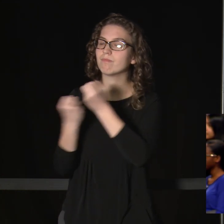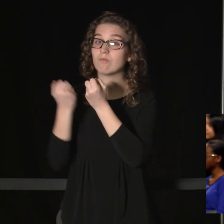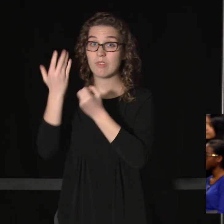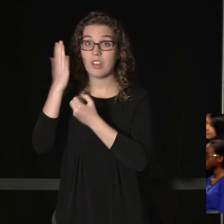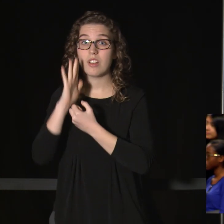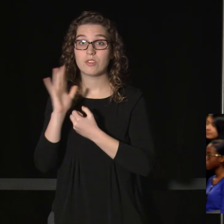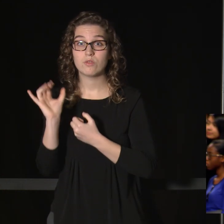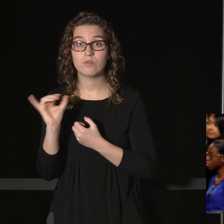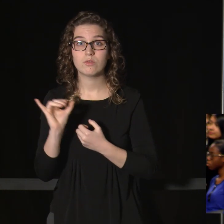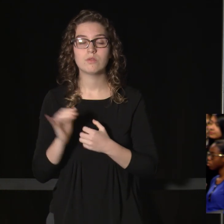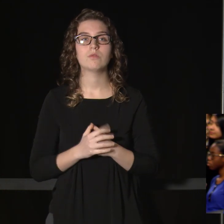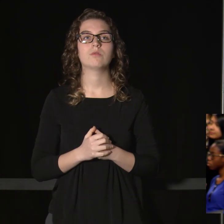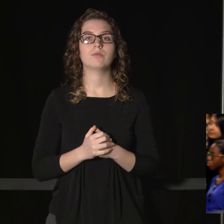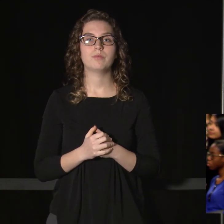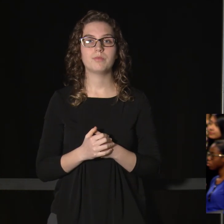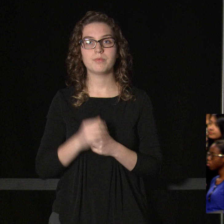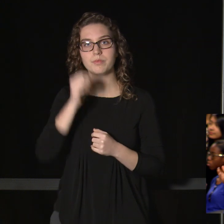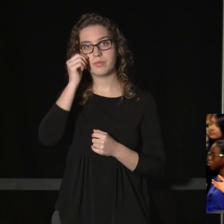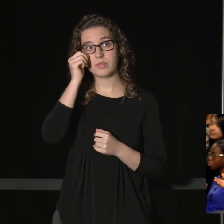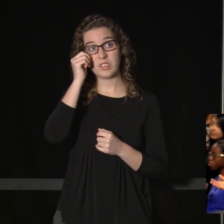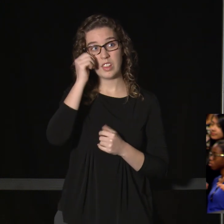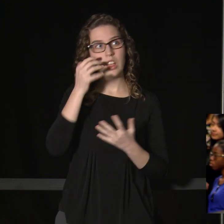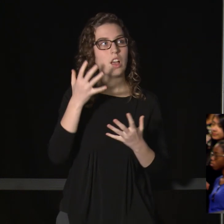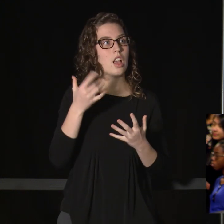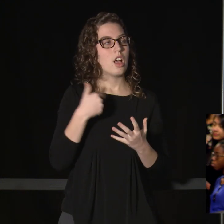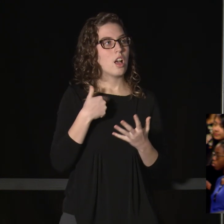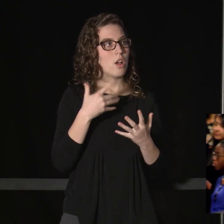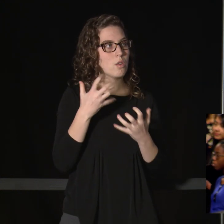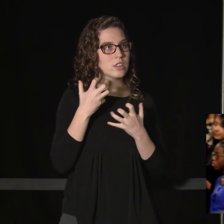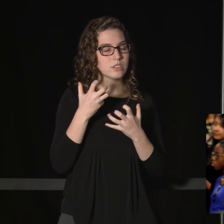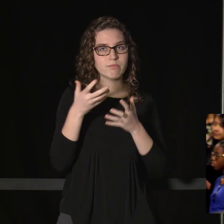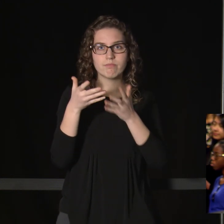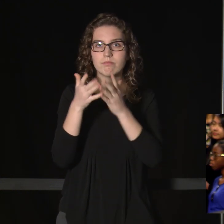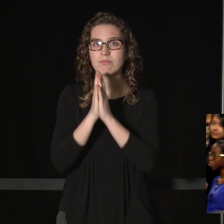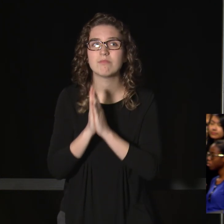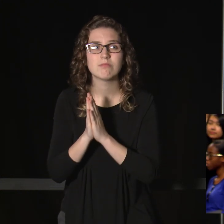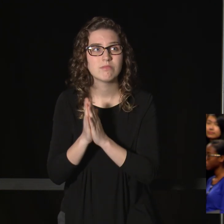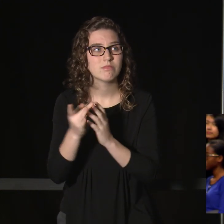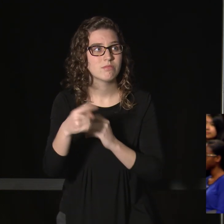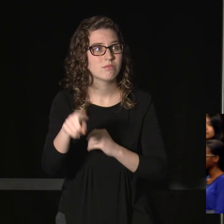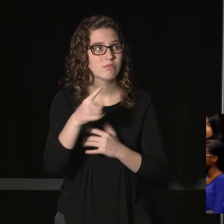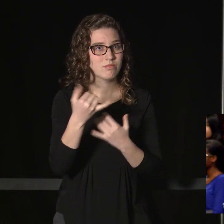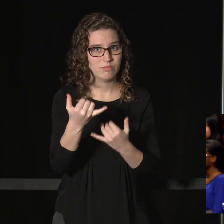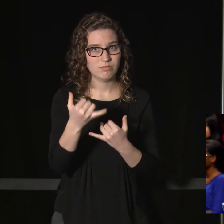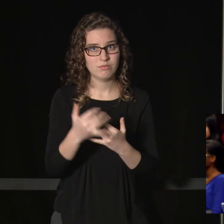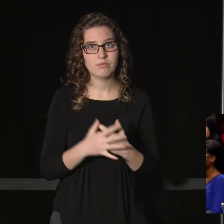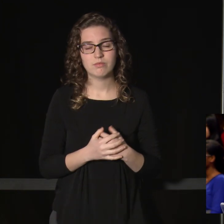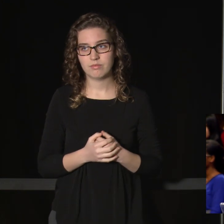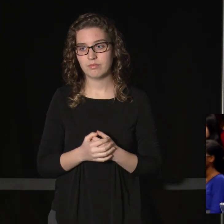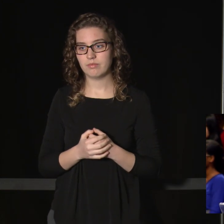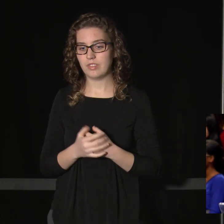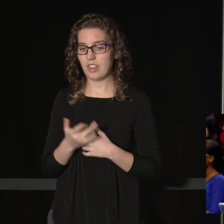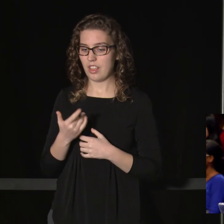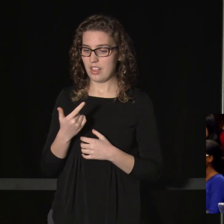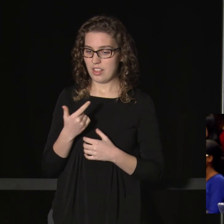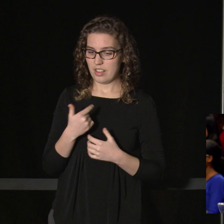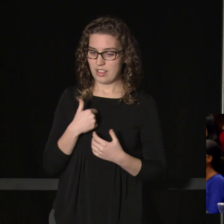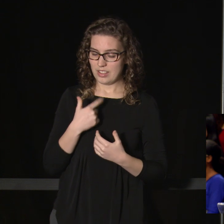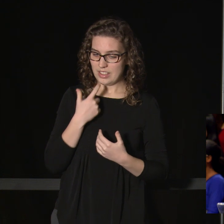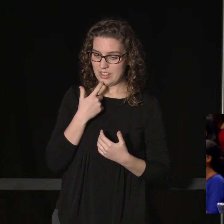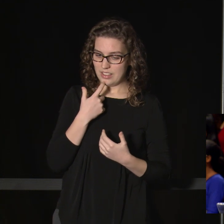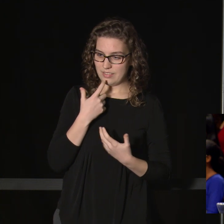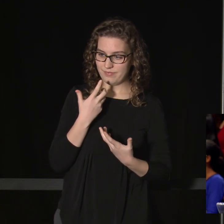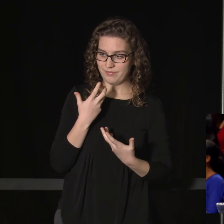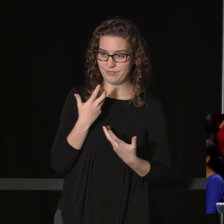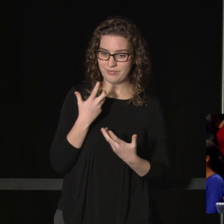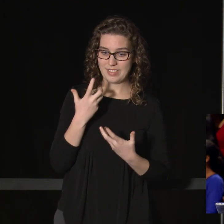So I'm sharing this with you because I want to make an appeal to you today. I was going to say that after the convention, but